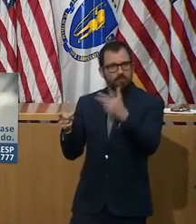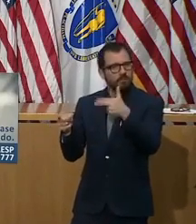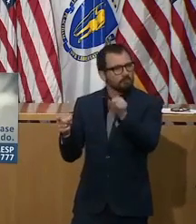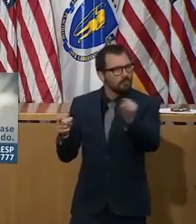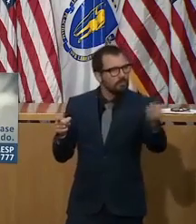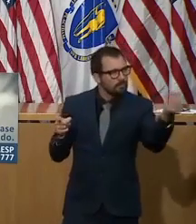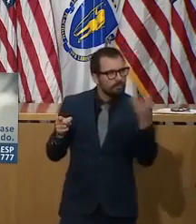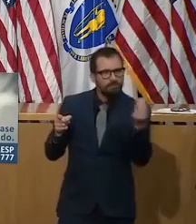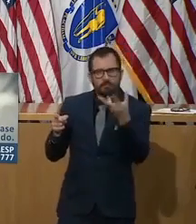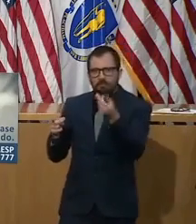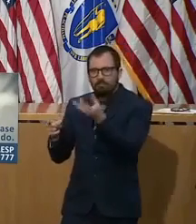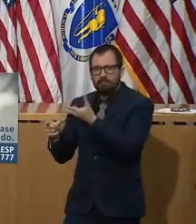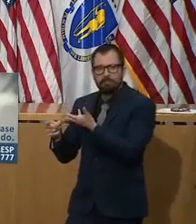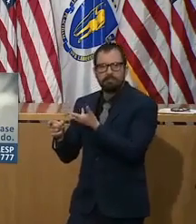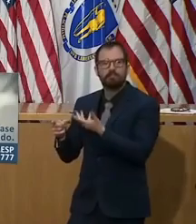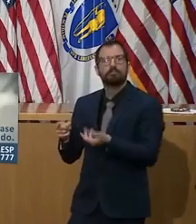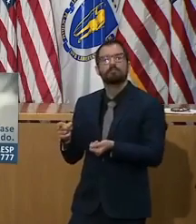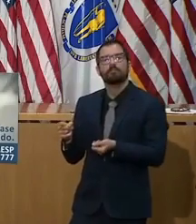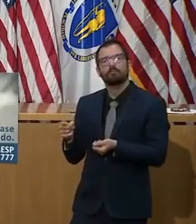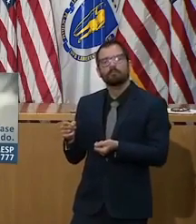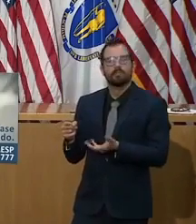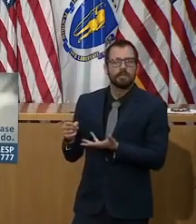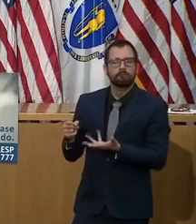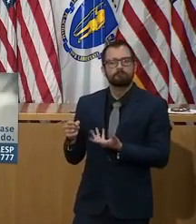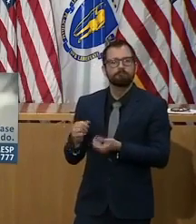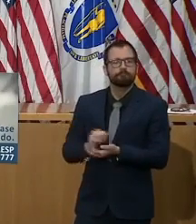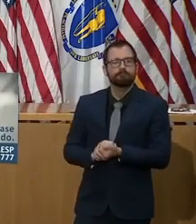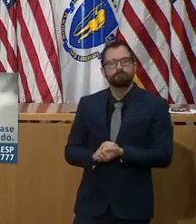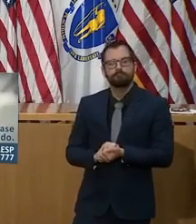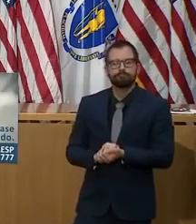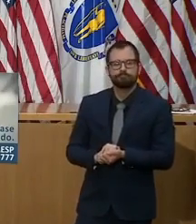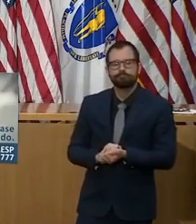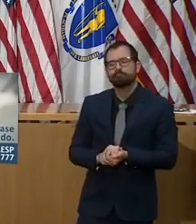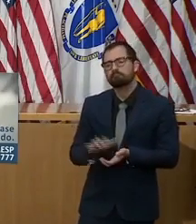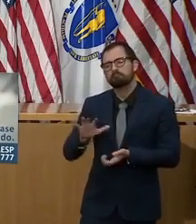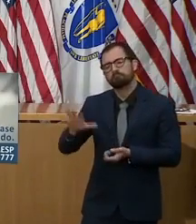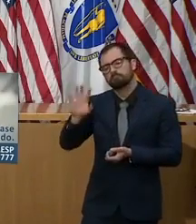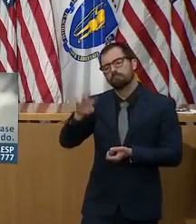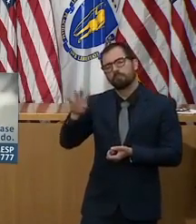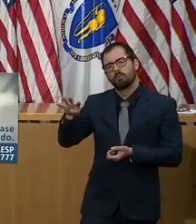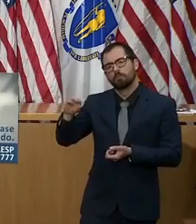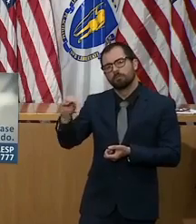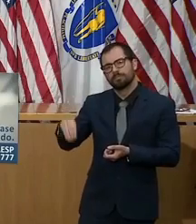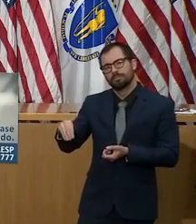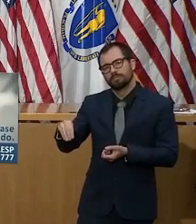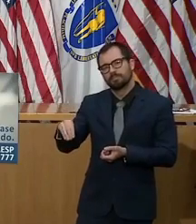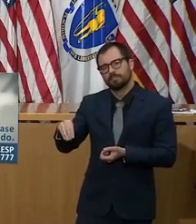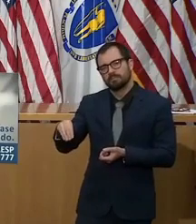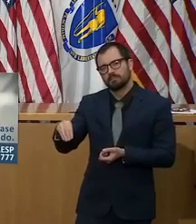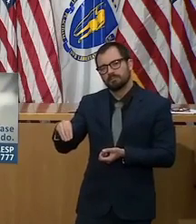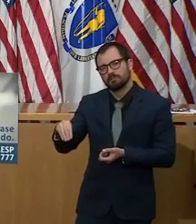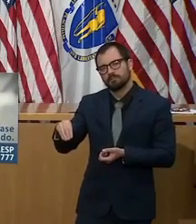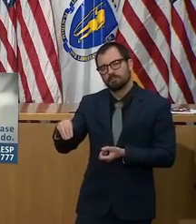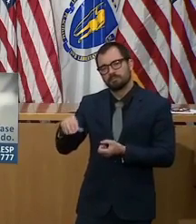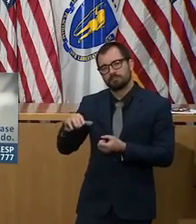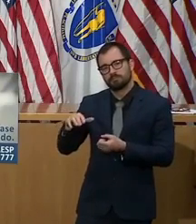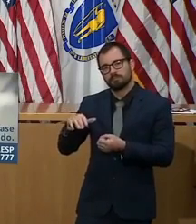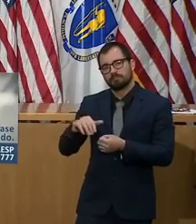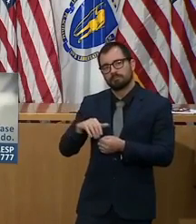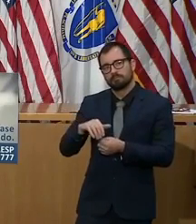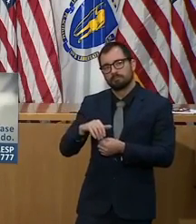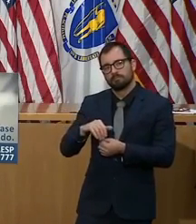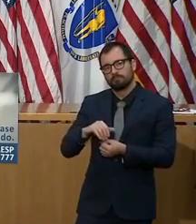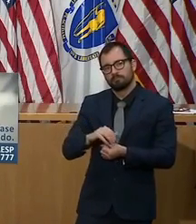of COVID-19 days, and 44% of ICU days for COVID-19